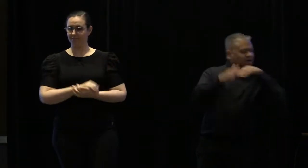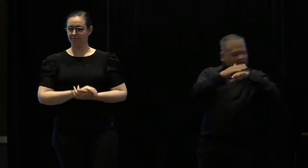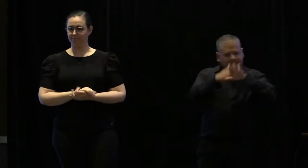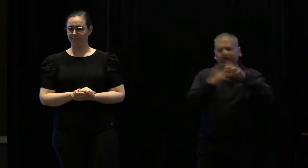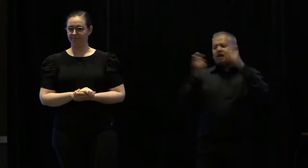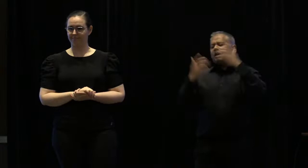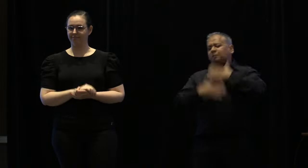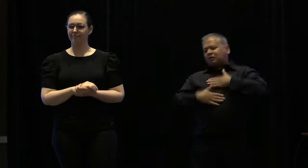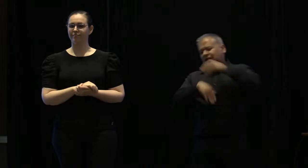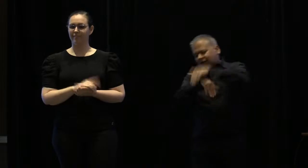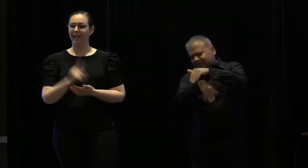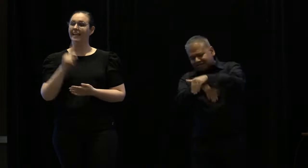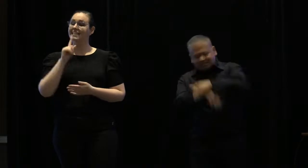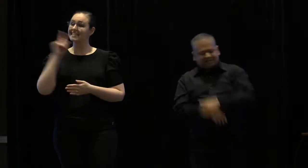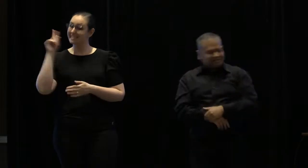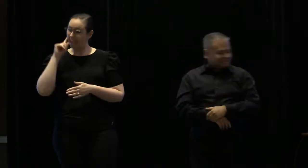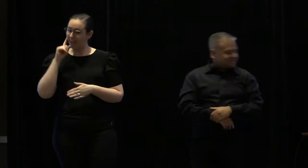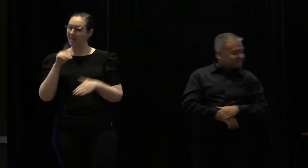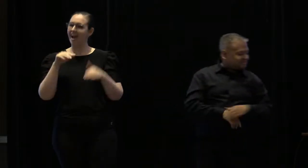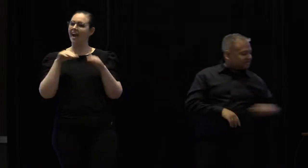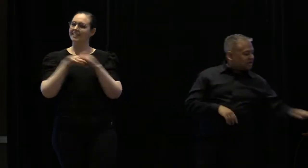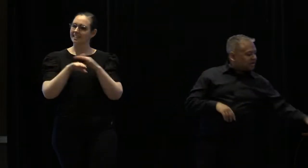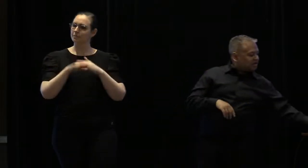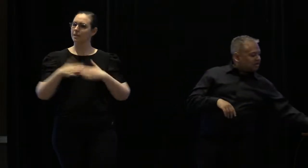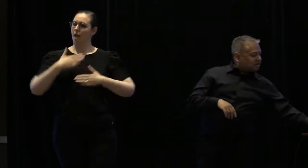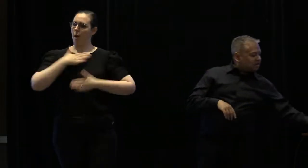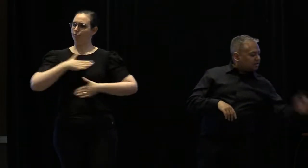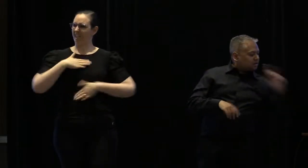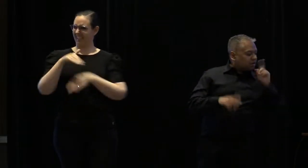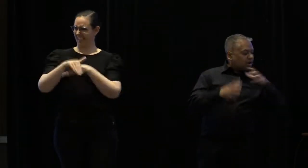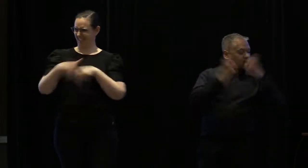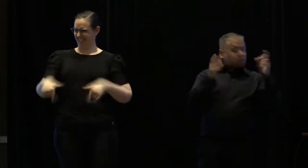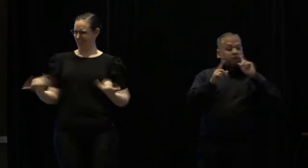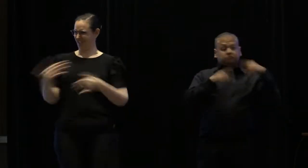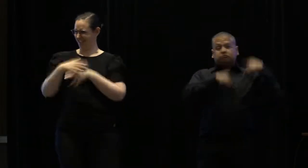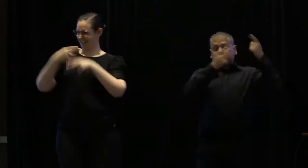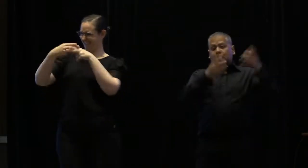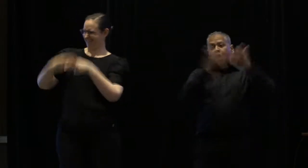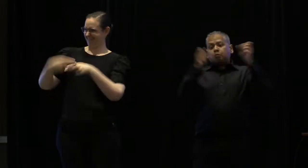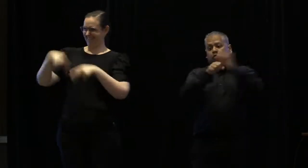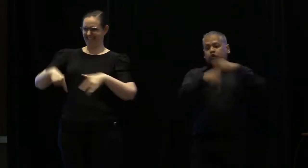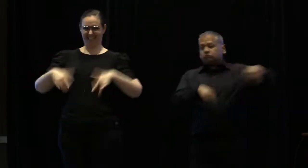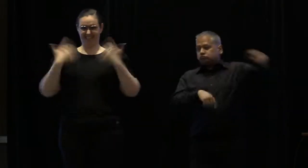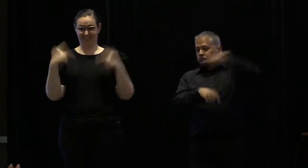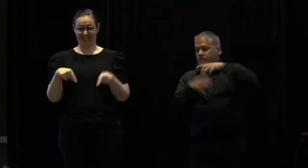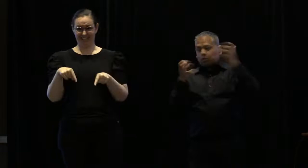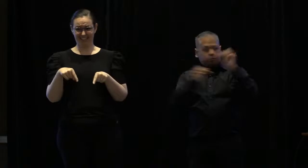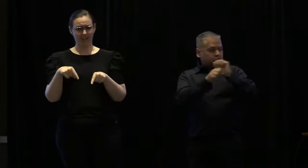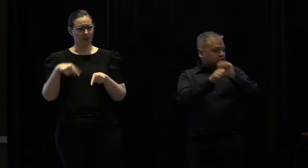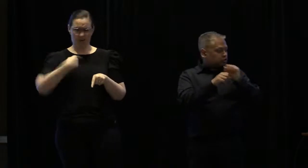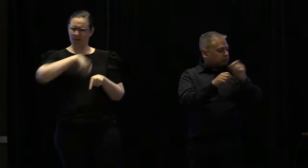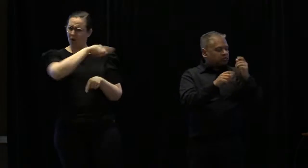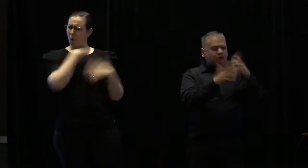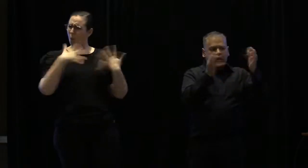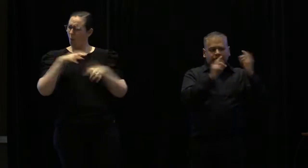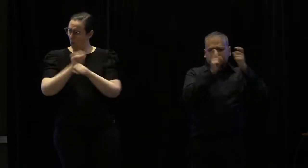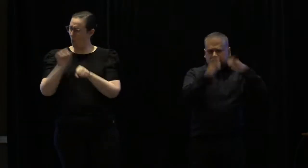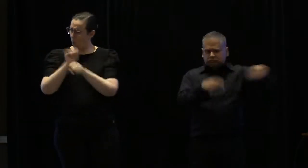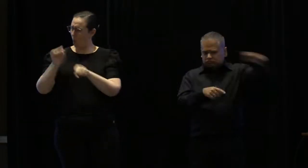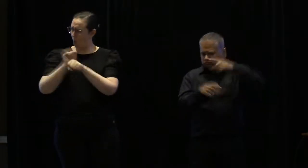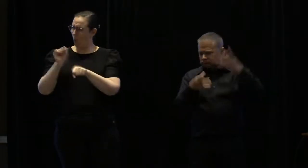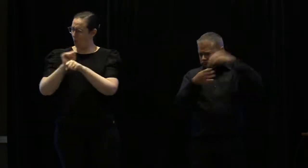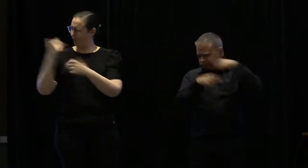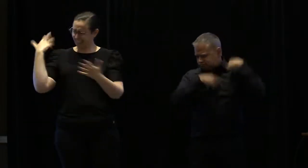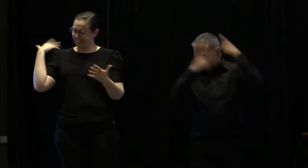pardon, I'm just checking my notes here, but the title of the event tonight is the Appreciation Night. And so there's been so much work that's gone